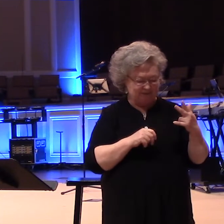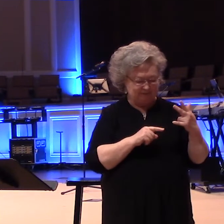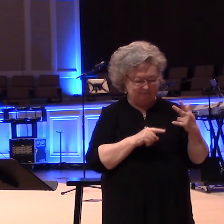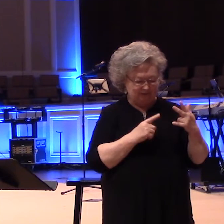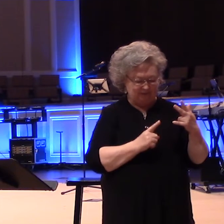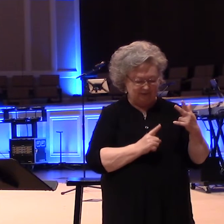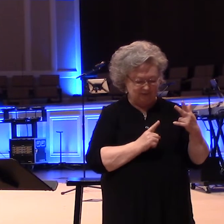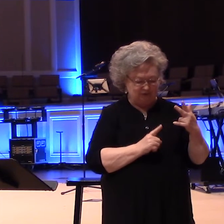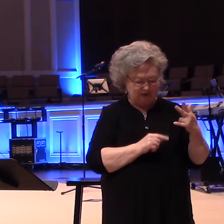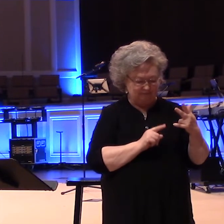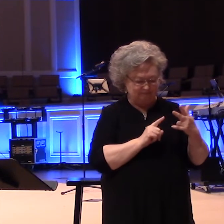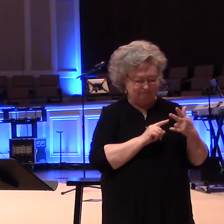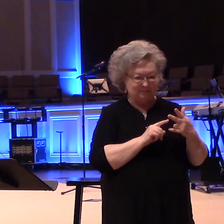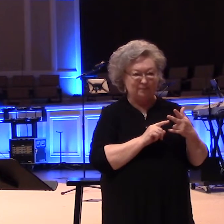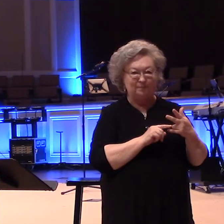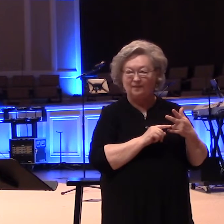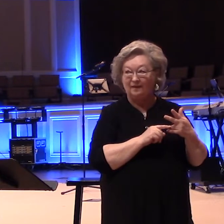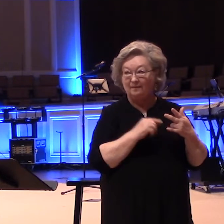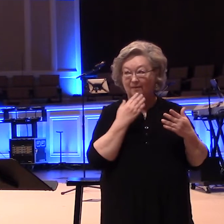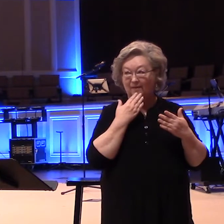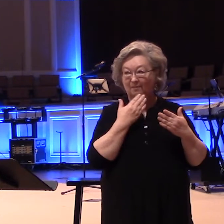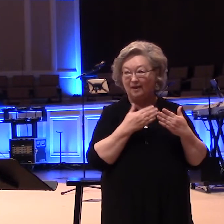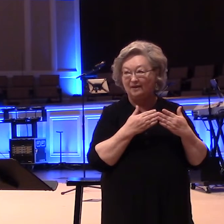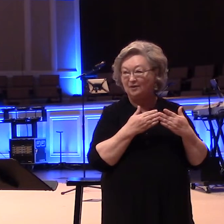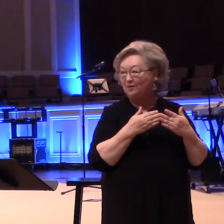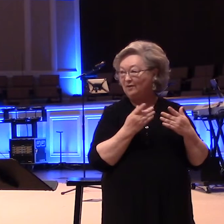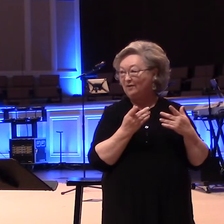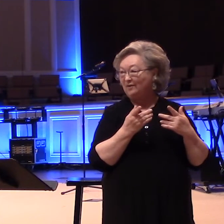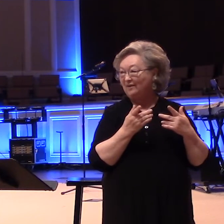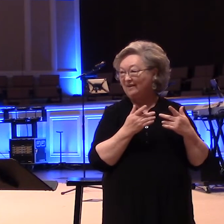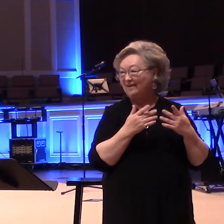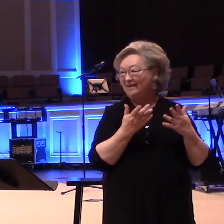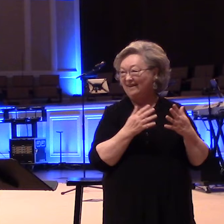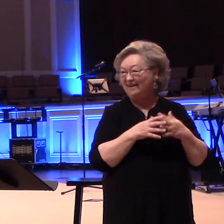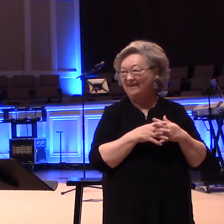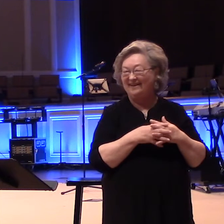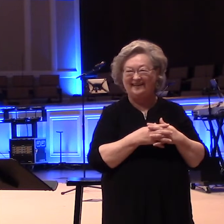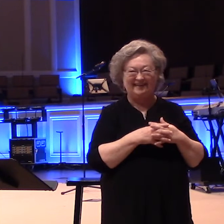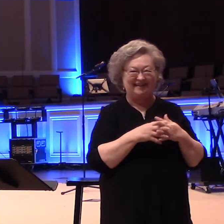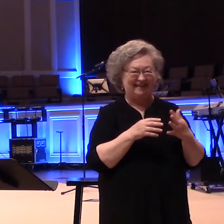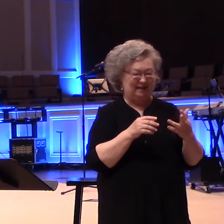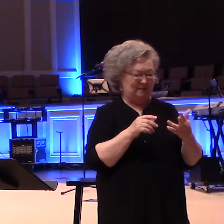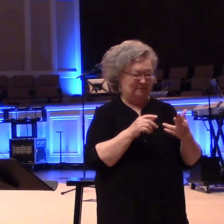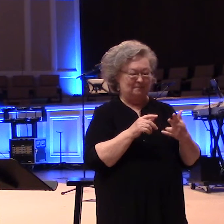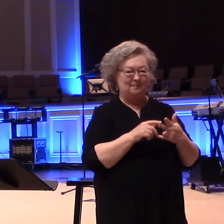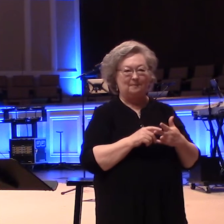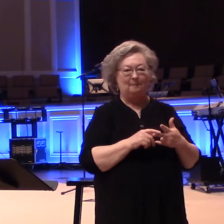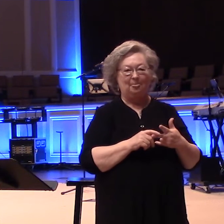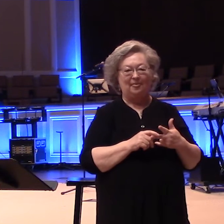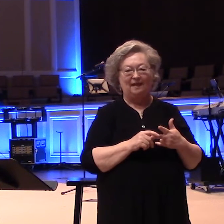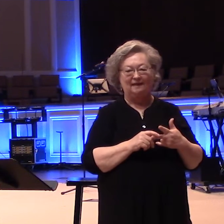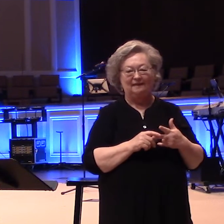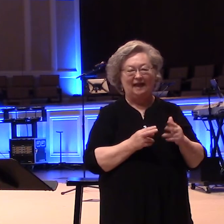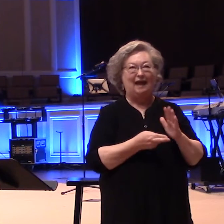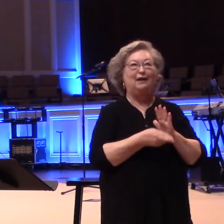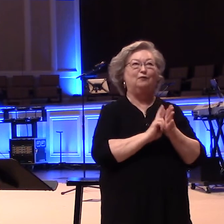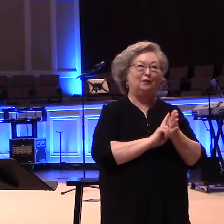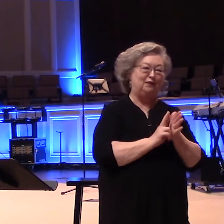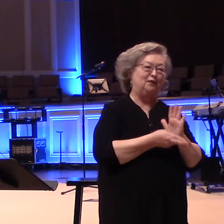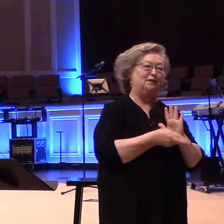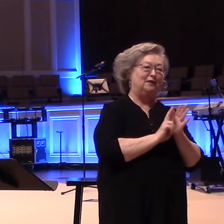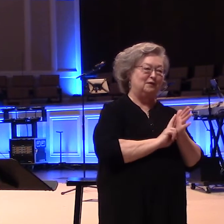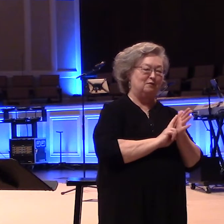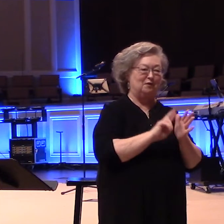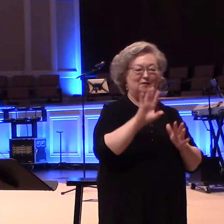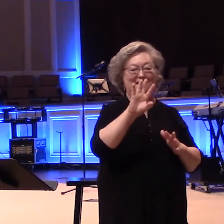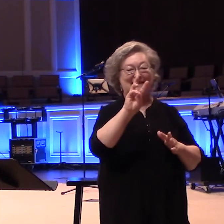Let me look up. Am I doing good, Sharon? She's giving me the thumbs up. All right. Okay. We only went over this 62 times, still got